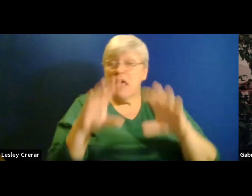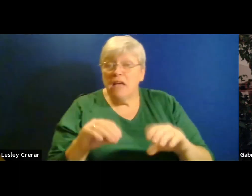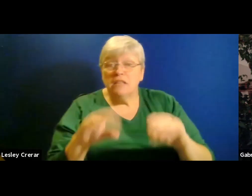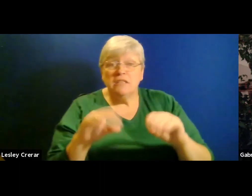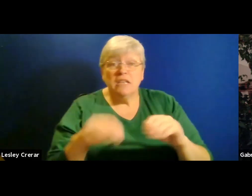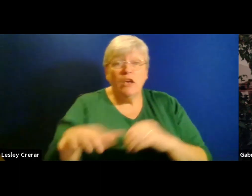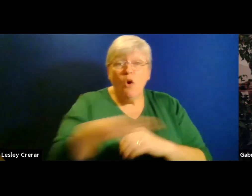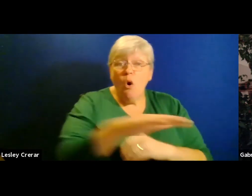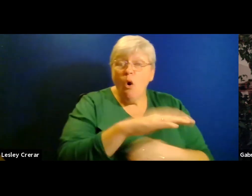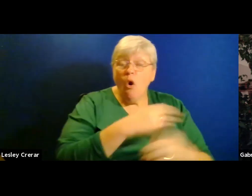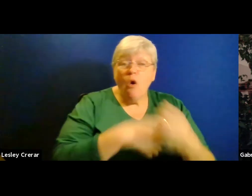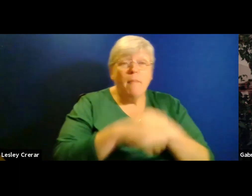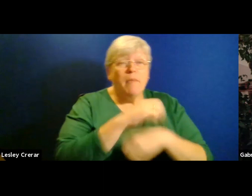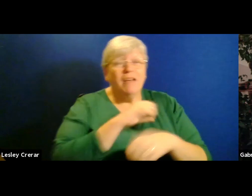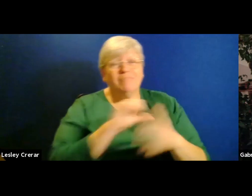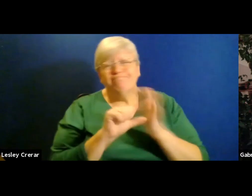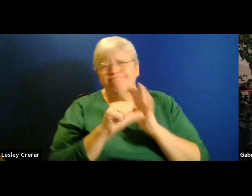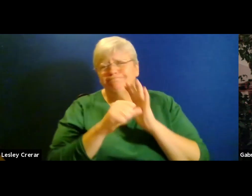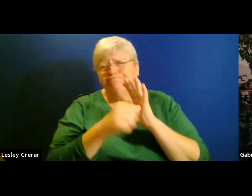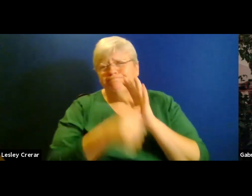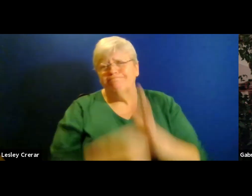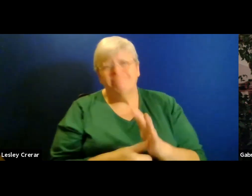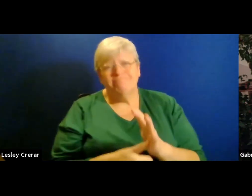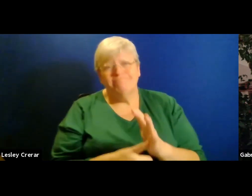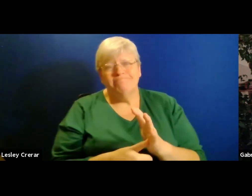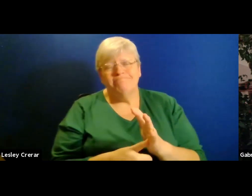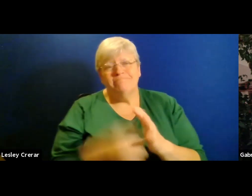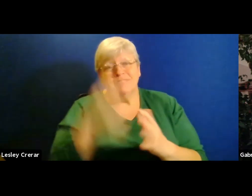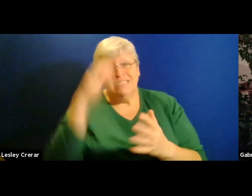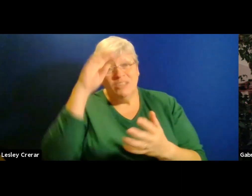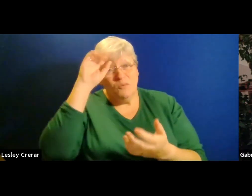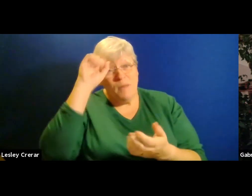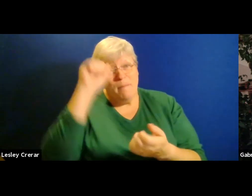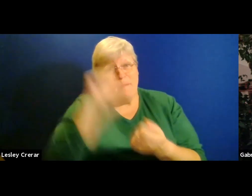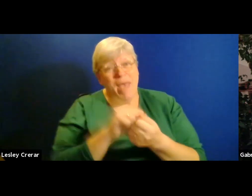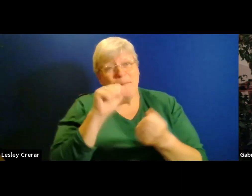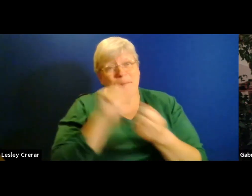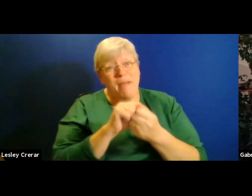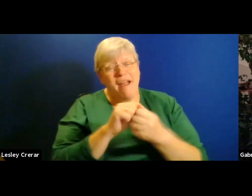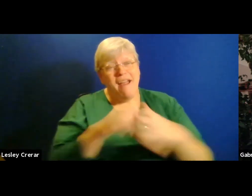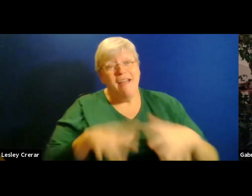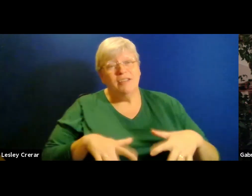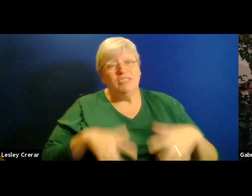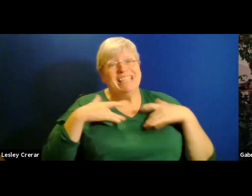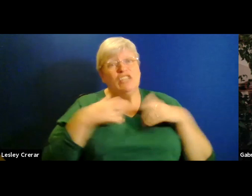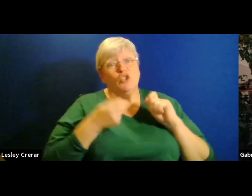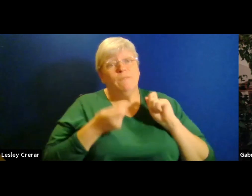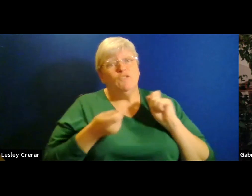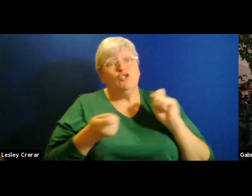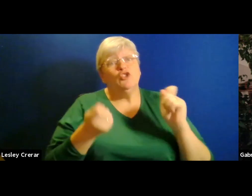have become hard, to remember a sense of change.